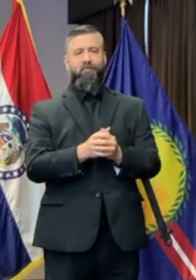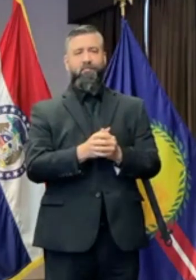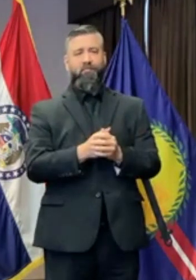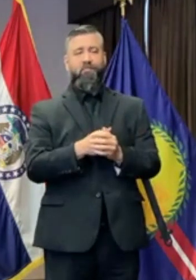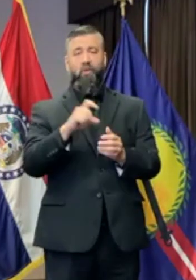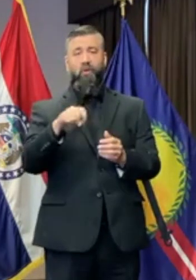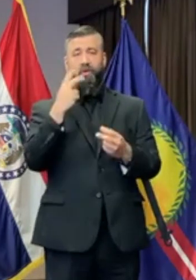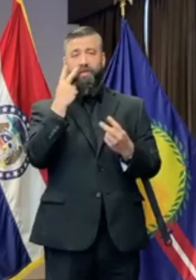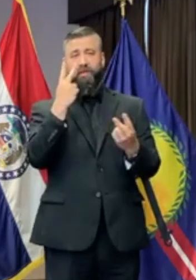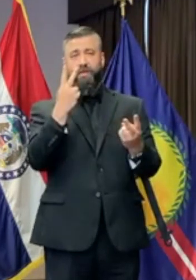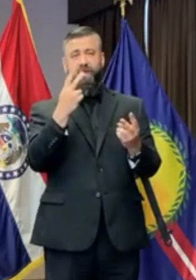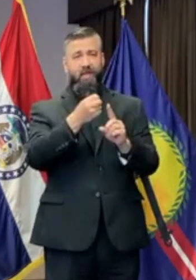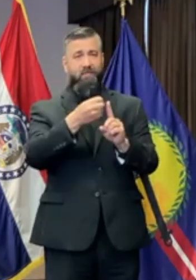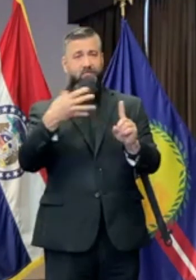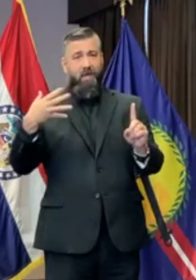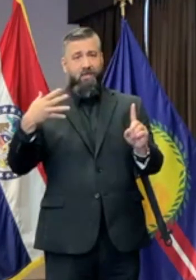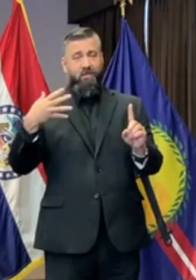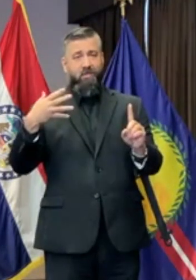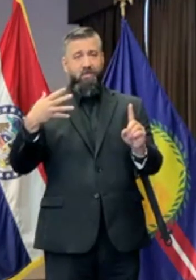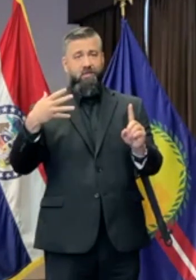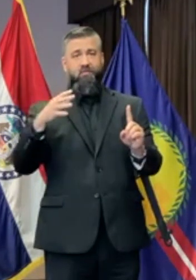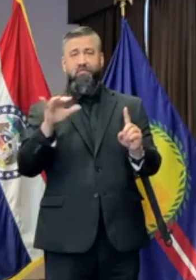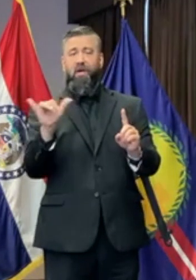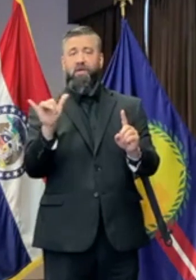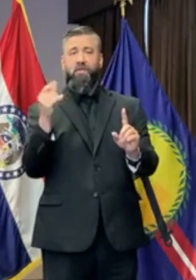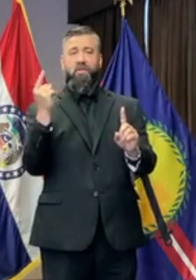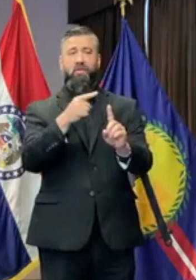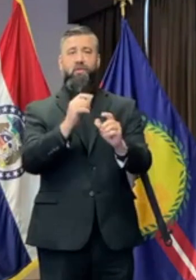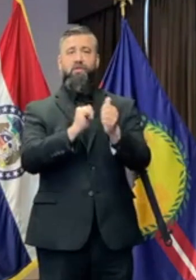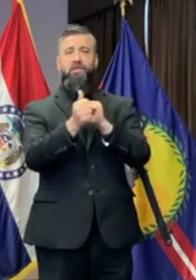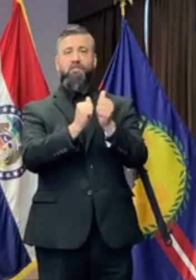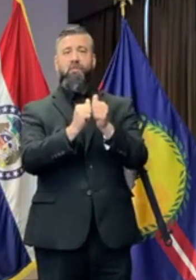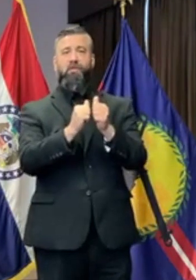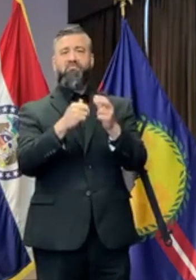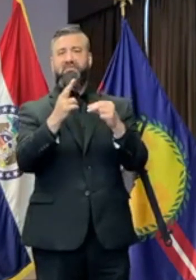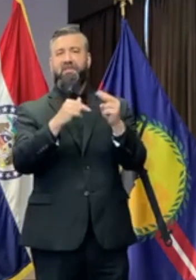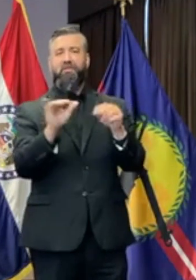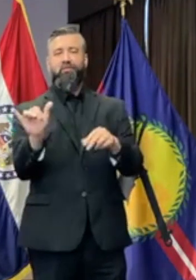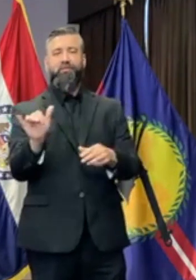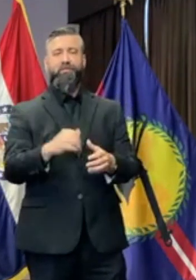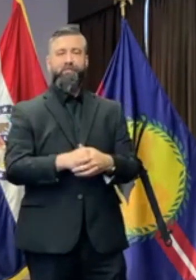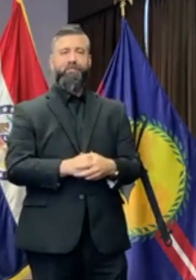we should see expansion also to our sports facilities.